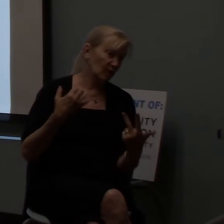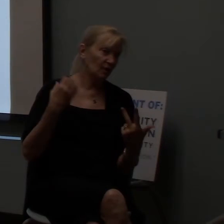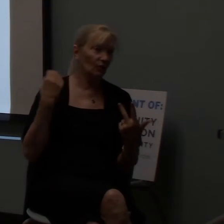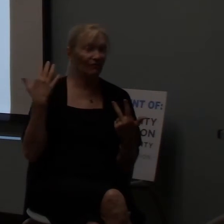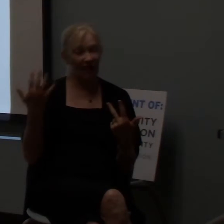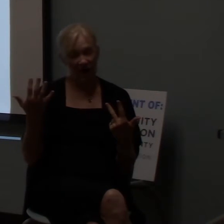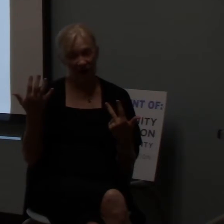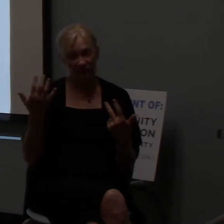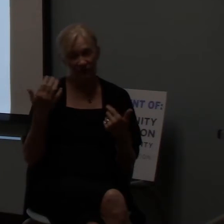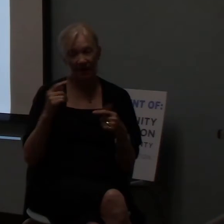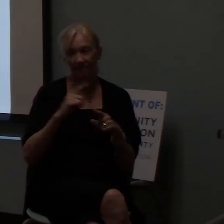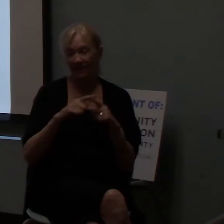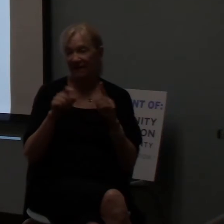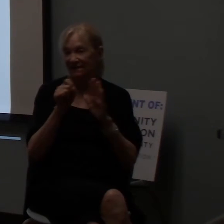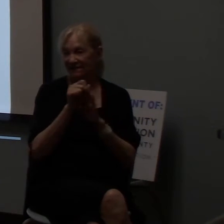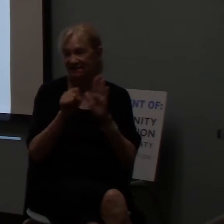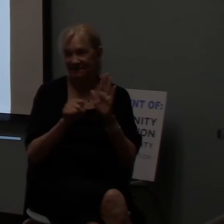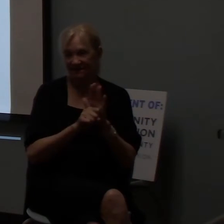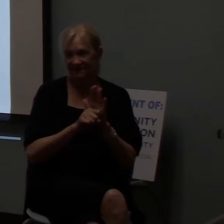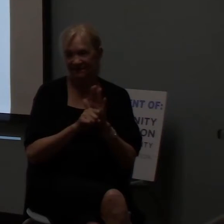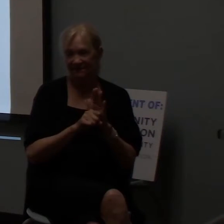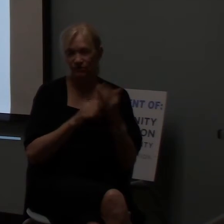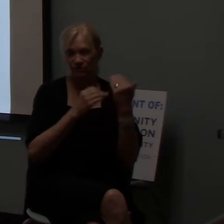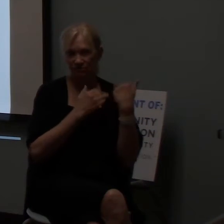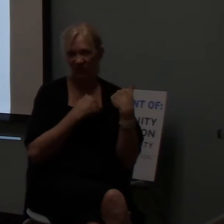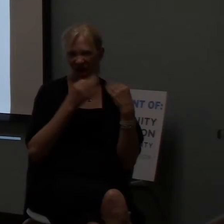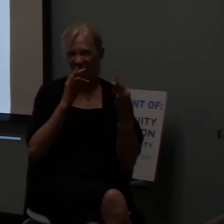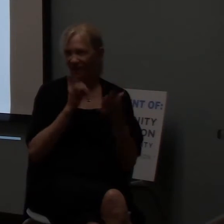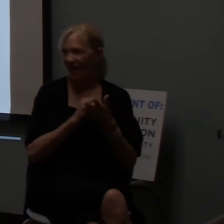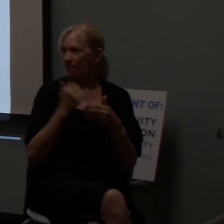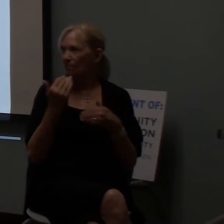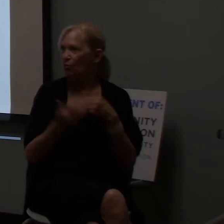process. But the state is in charge of this process.